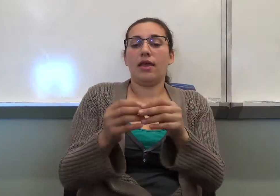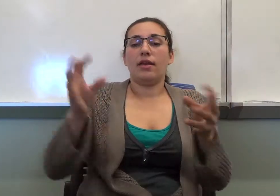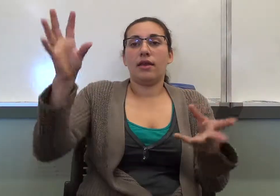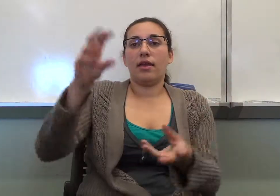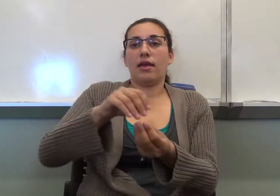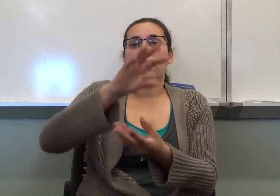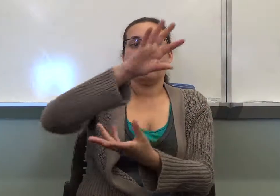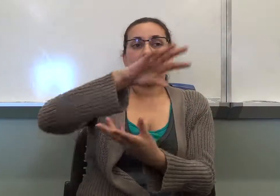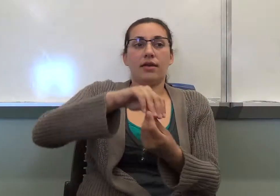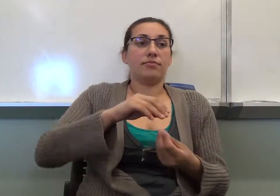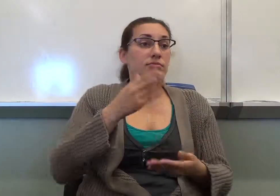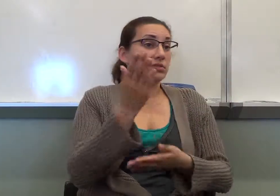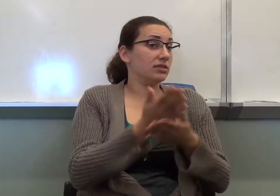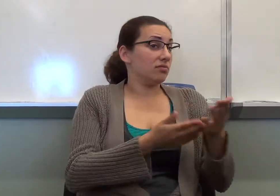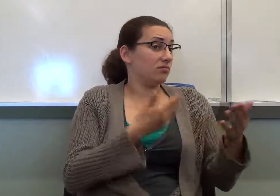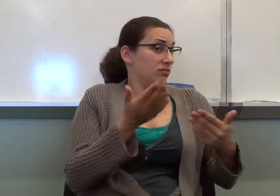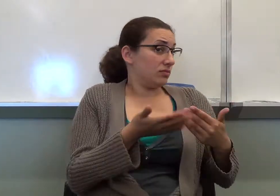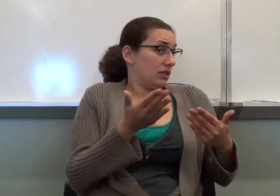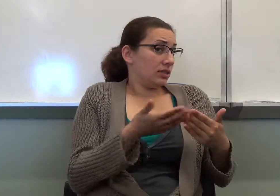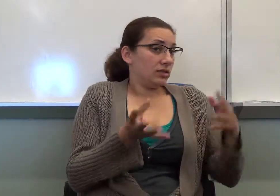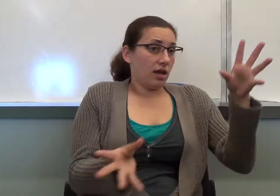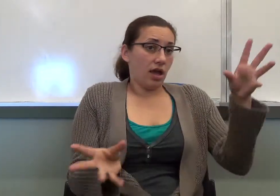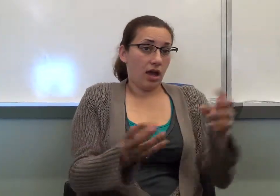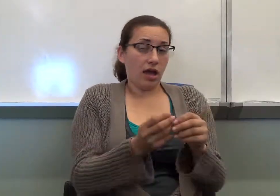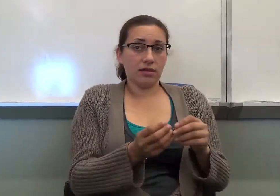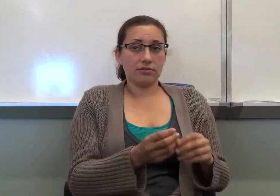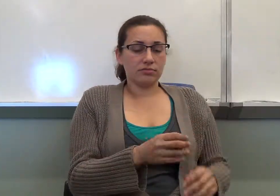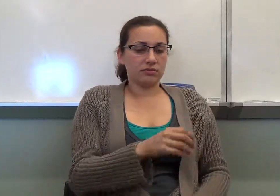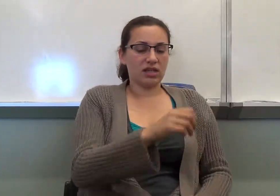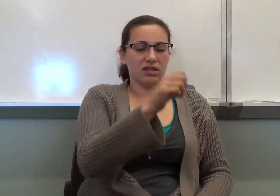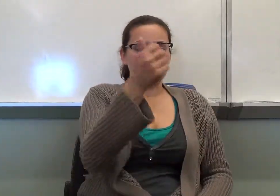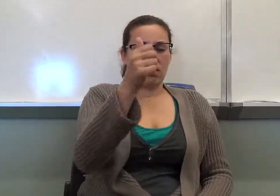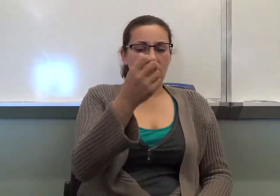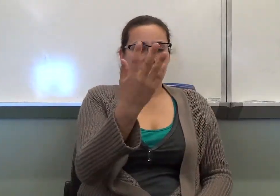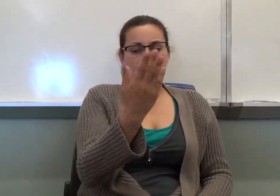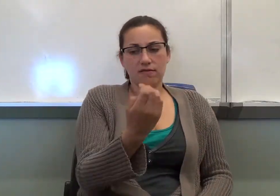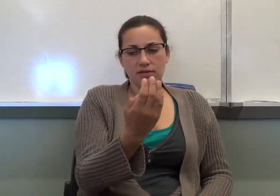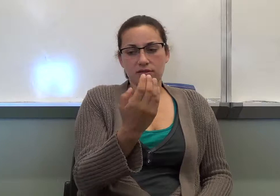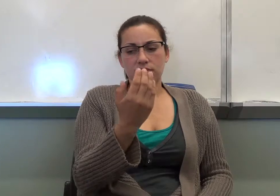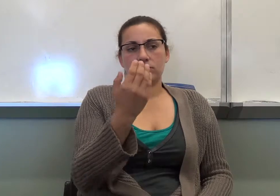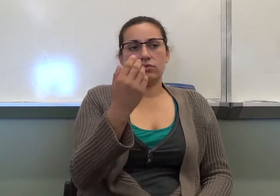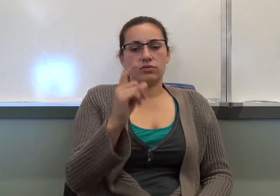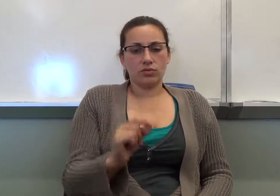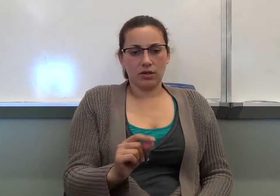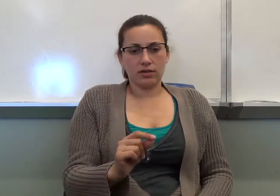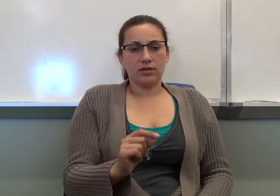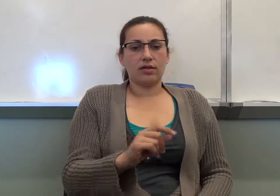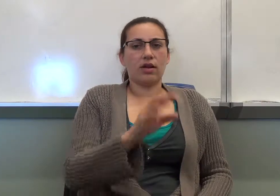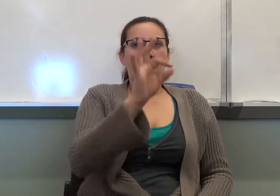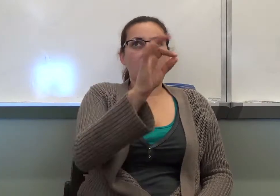Some of them are easy to add, 10, 15, 20, and so forth, 9, 11, 14,